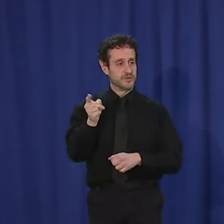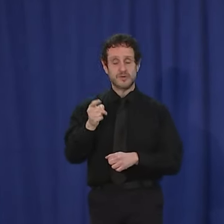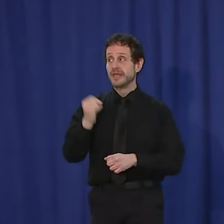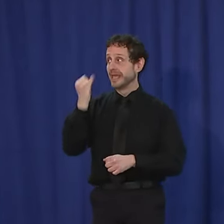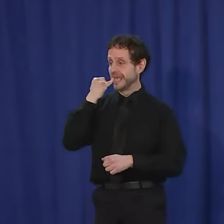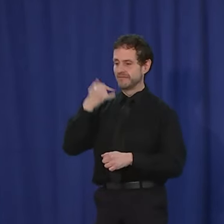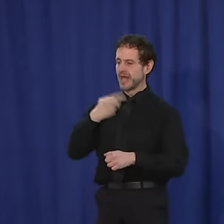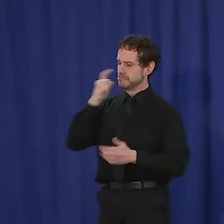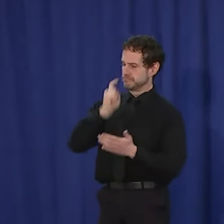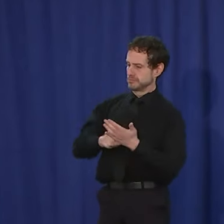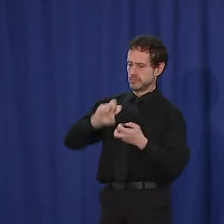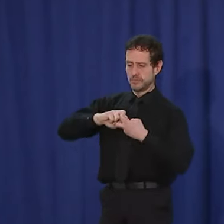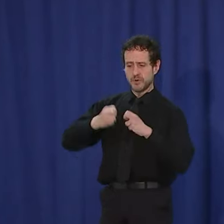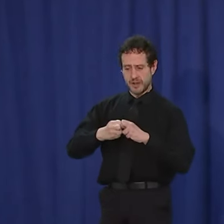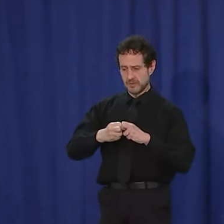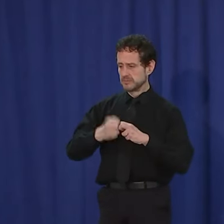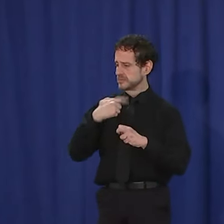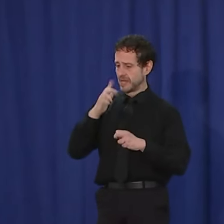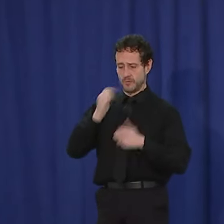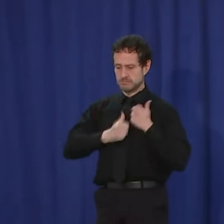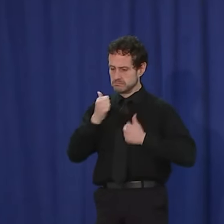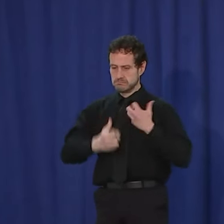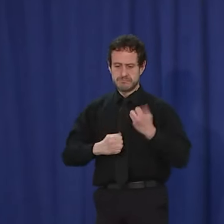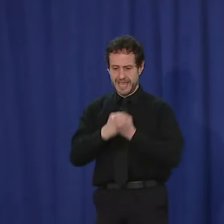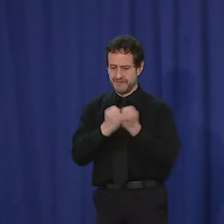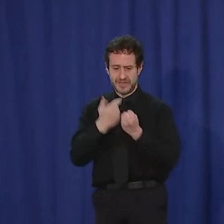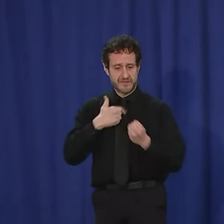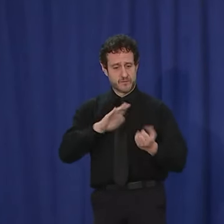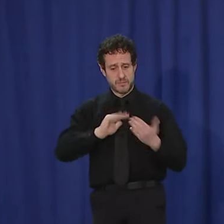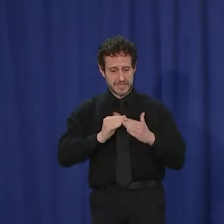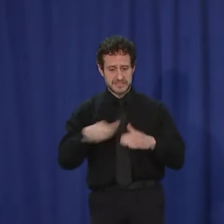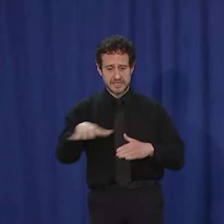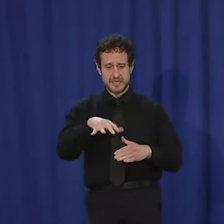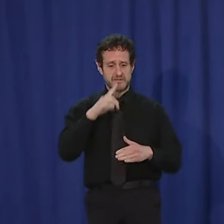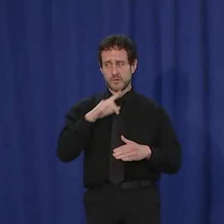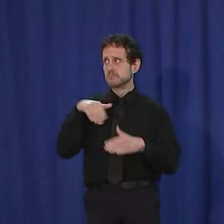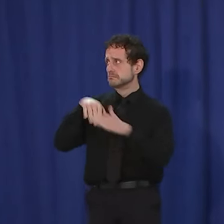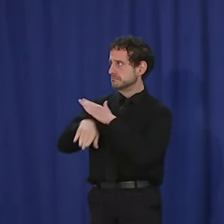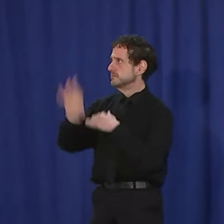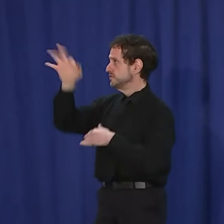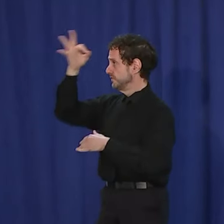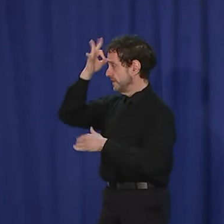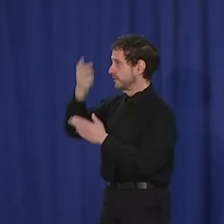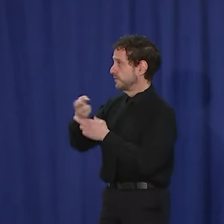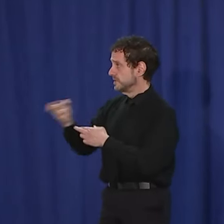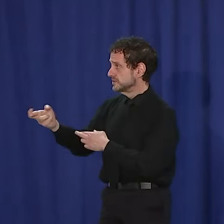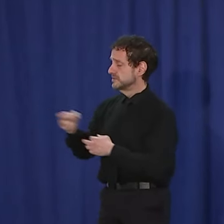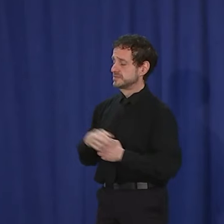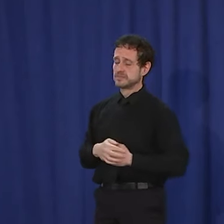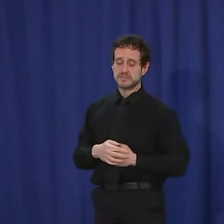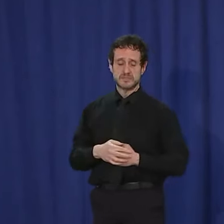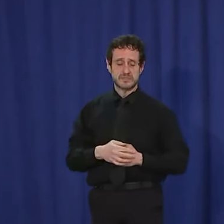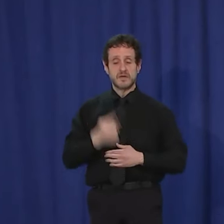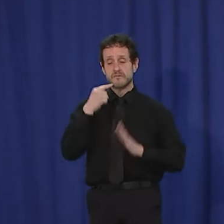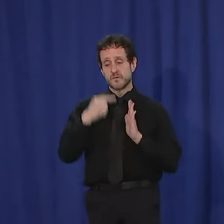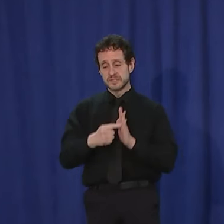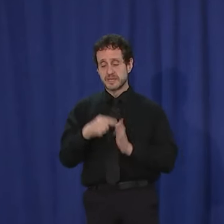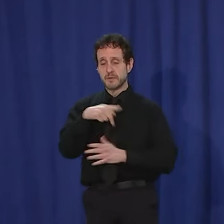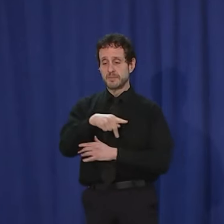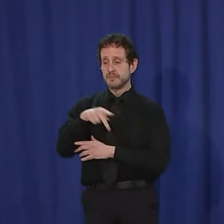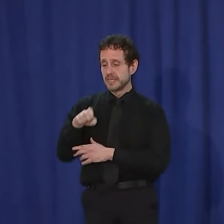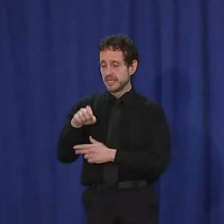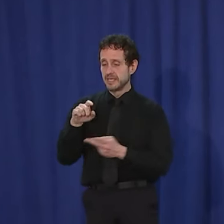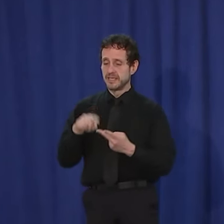aggressive advocate on behalf of my city when it comes to getting access to federal resources like PPE,